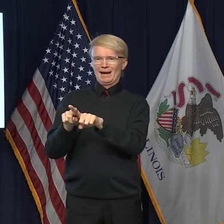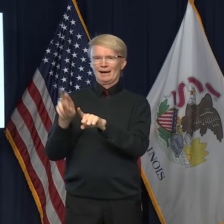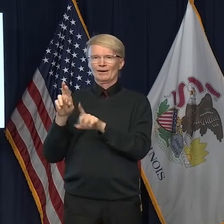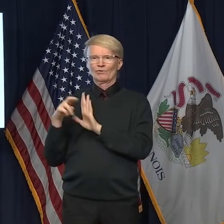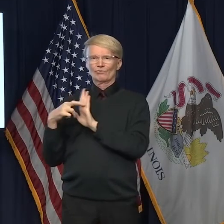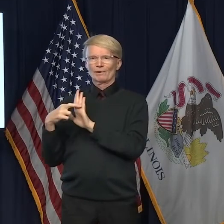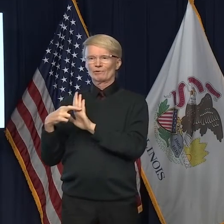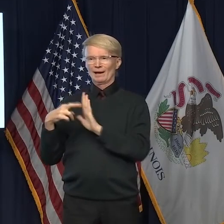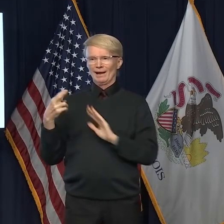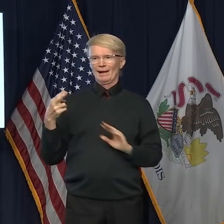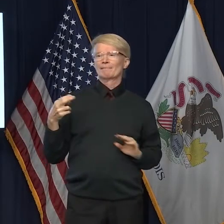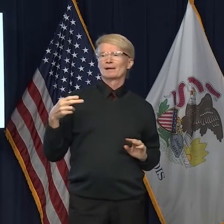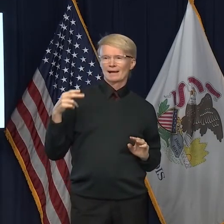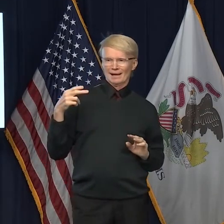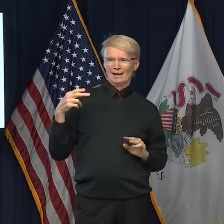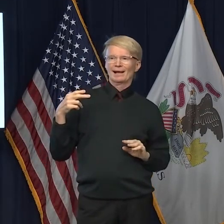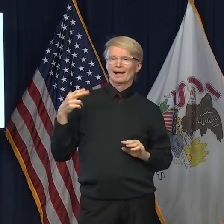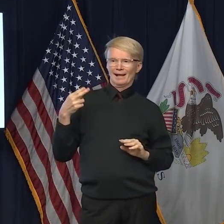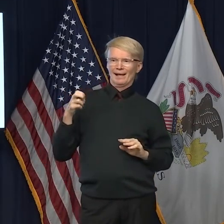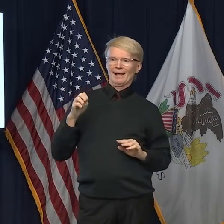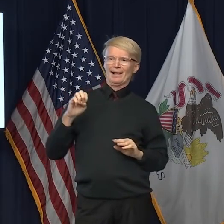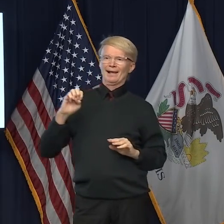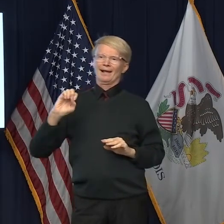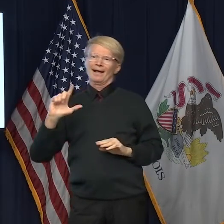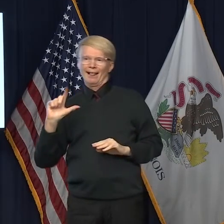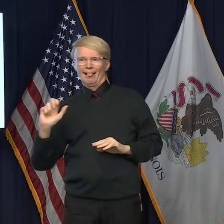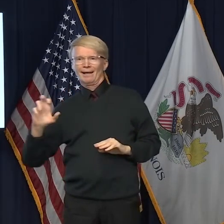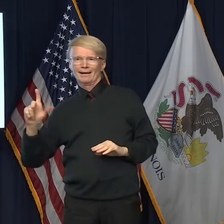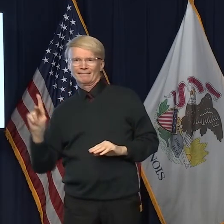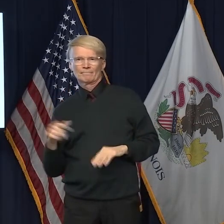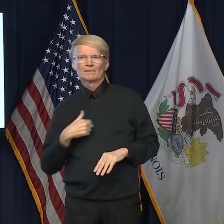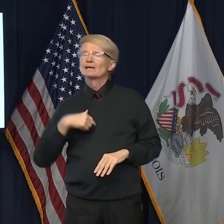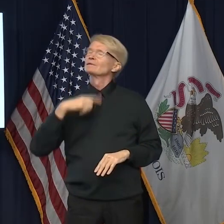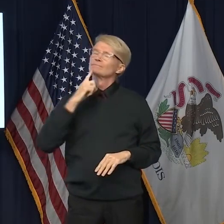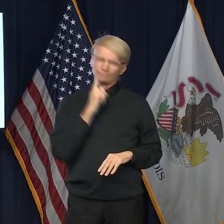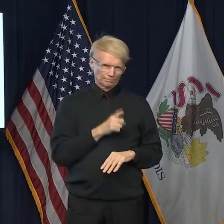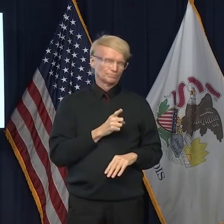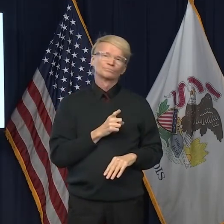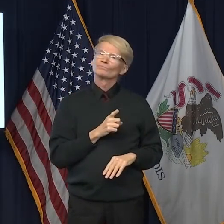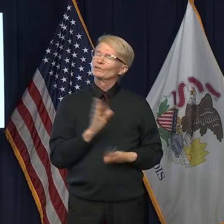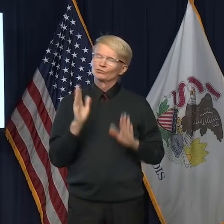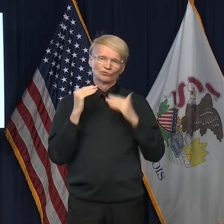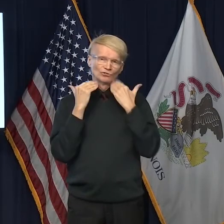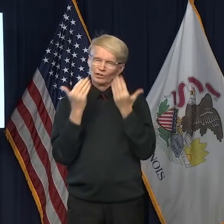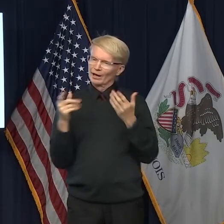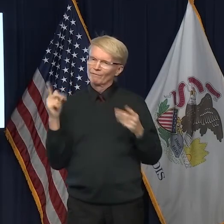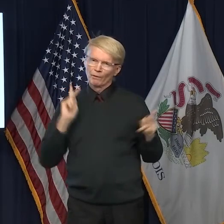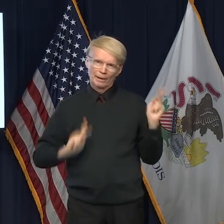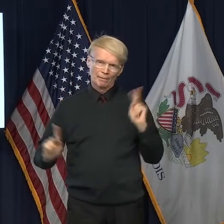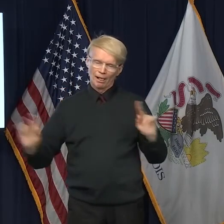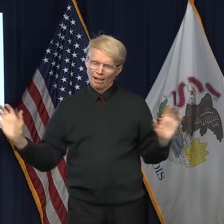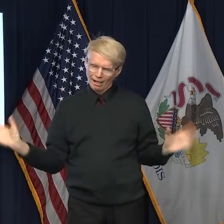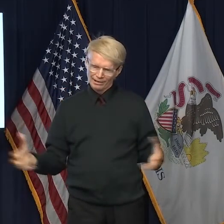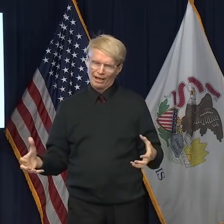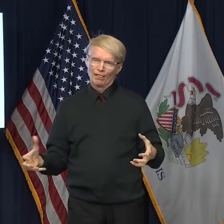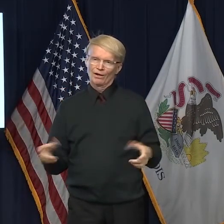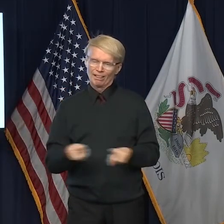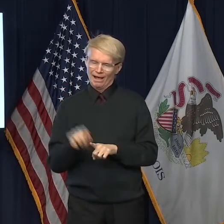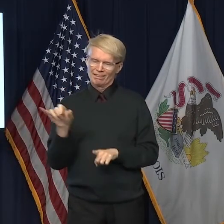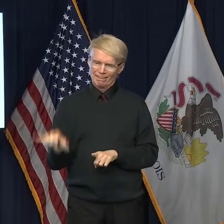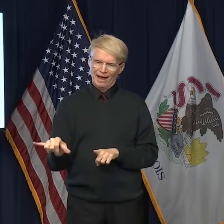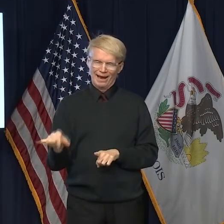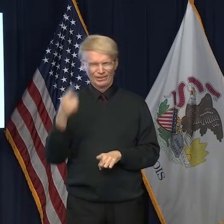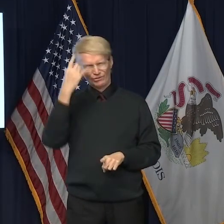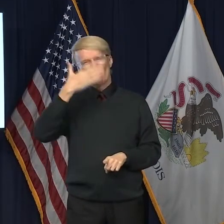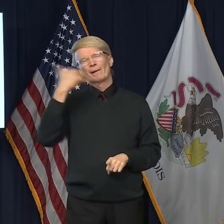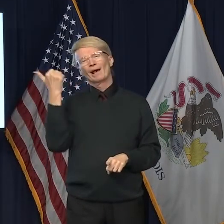Rep. Holbrook. And then I would just say shame on him. Shame on him for having people in a room packed together, not wearing a mask. He